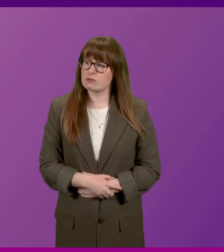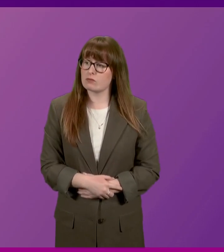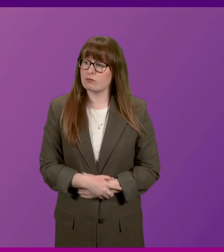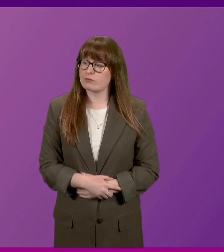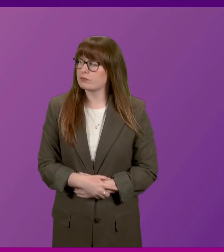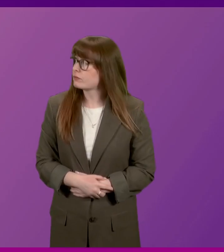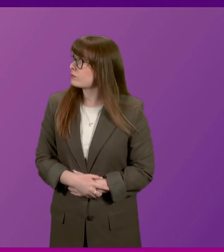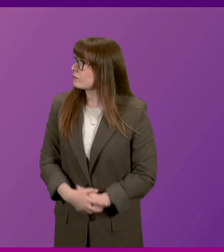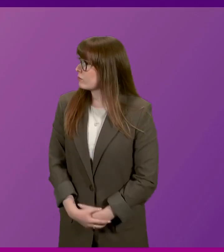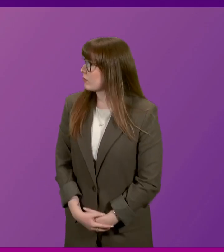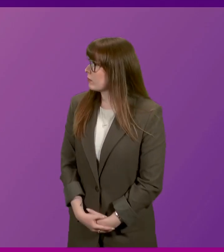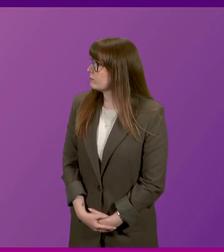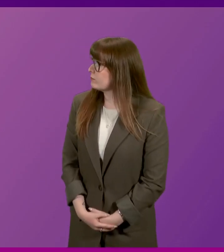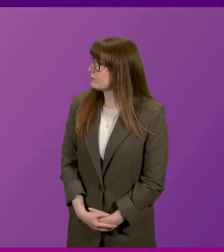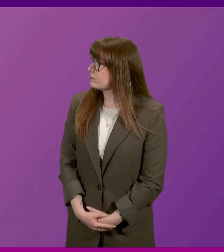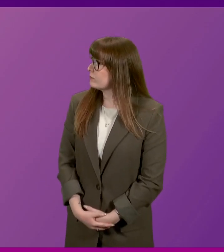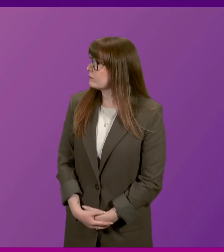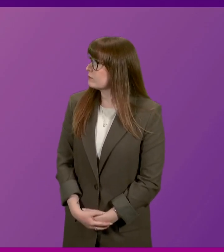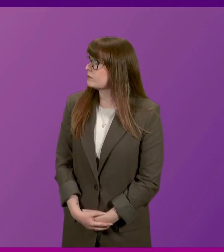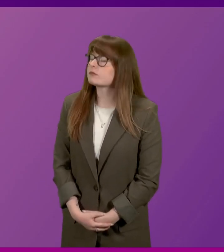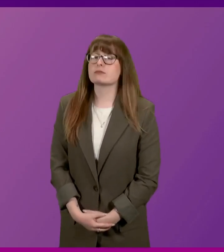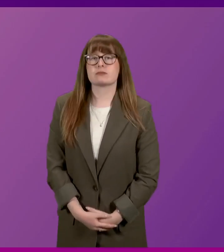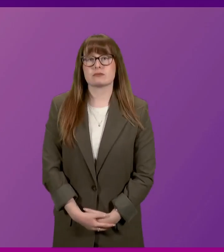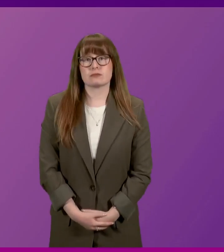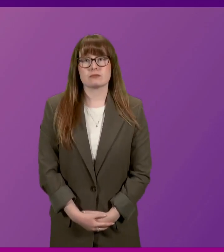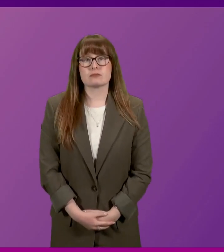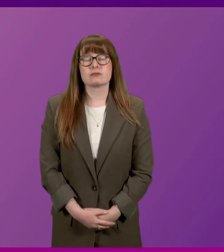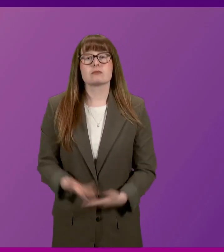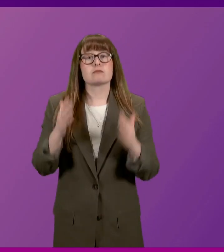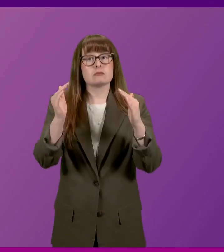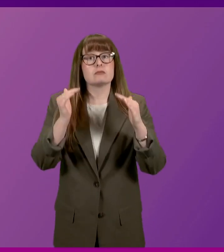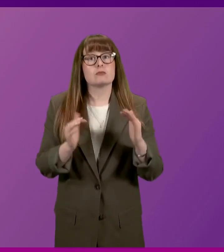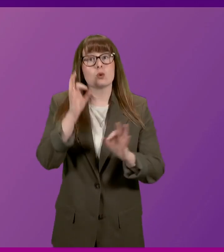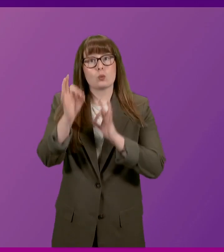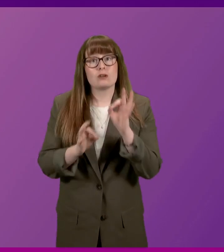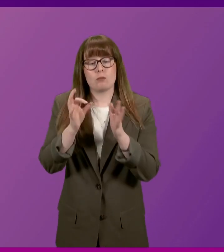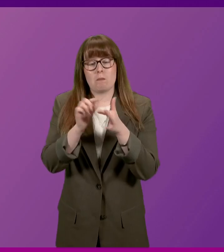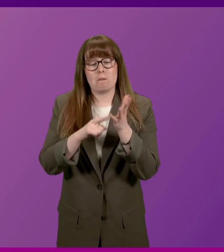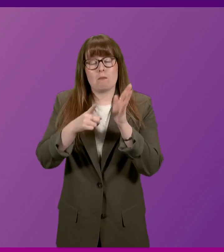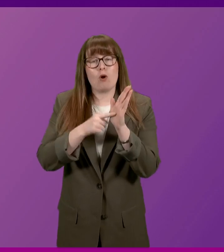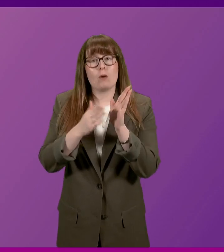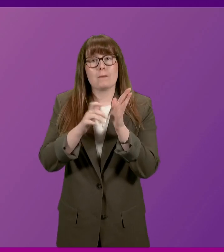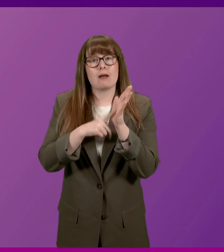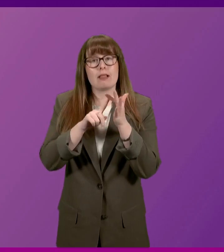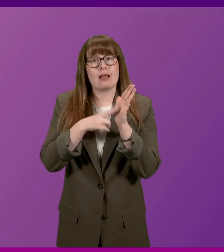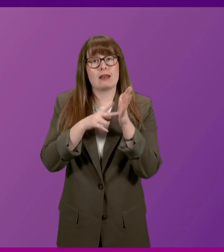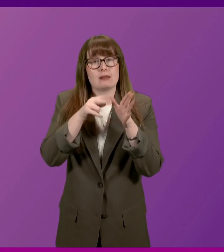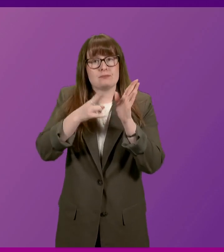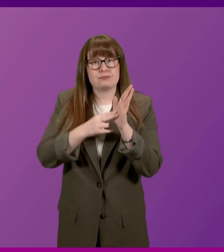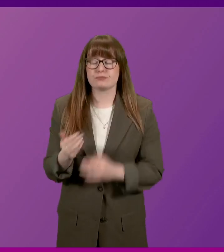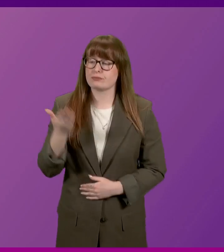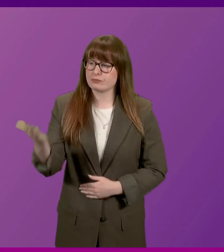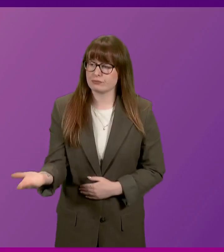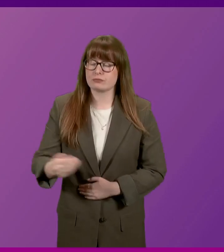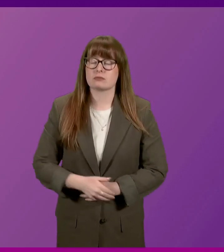I couldn't agree more. Thank you. We're now going to move on to questions from Paul McLennan, please. Thank you, Convener, and